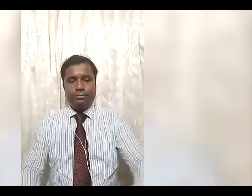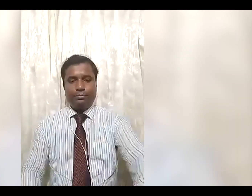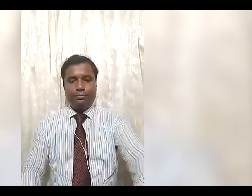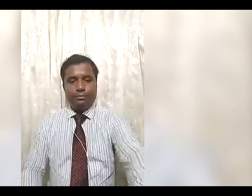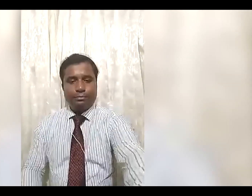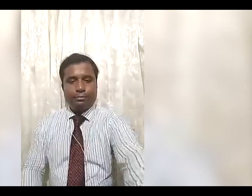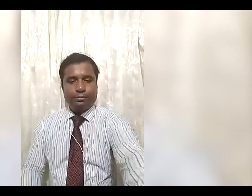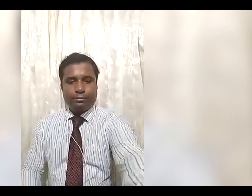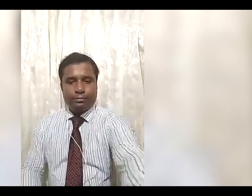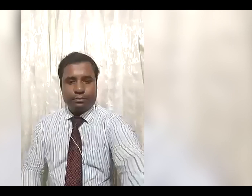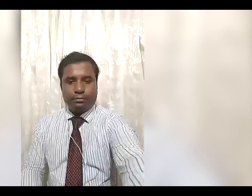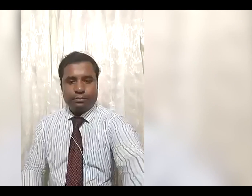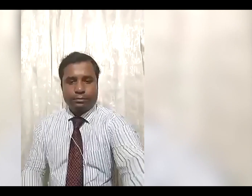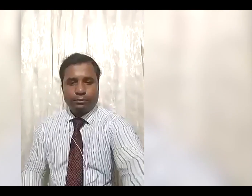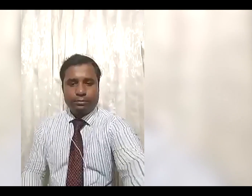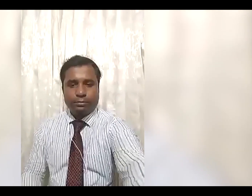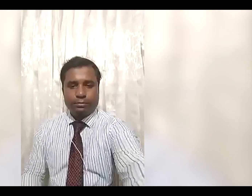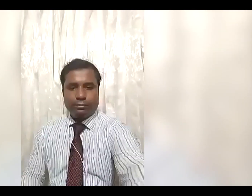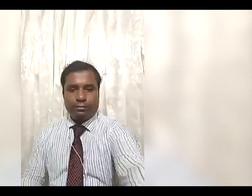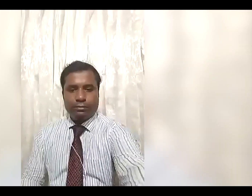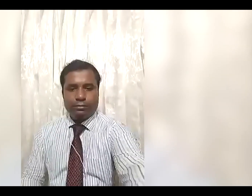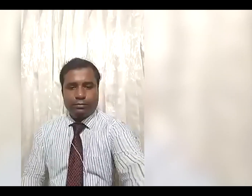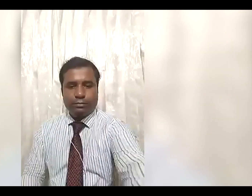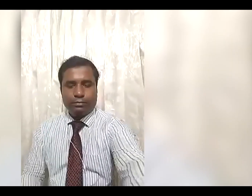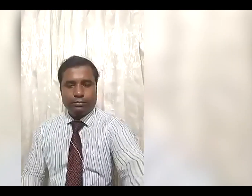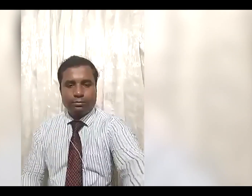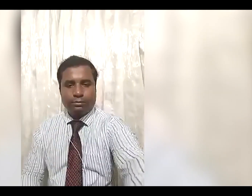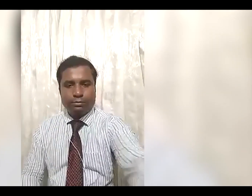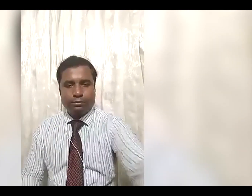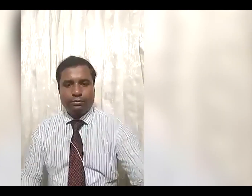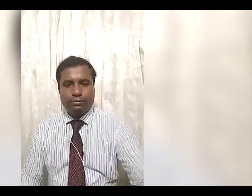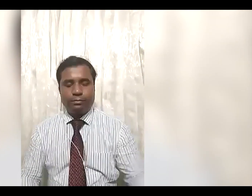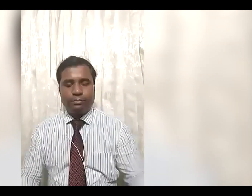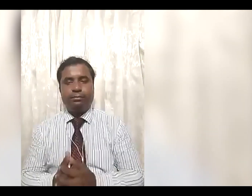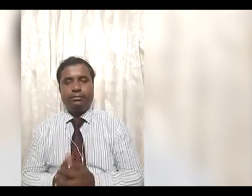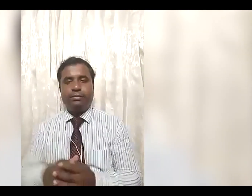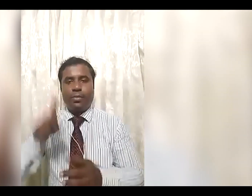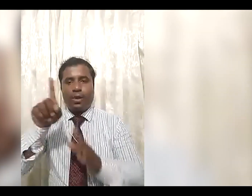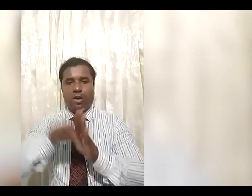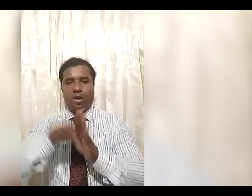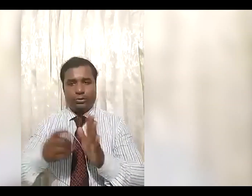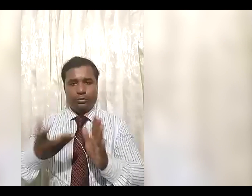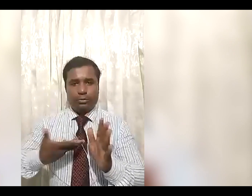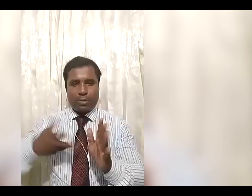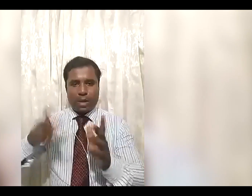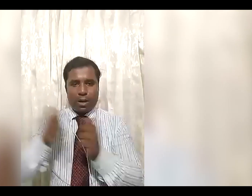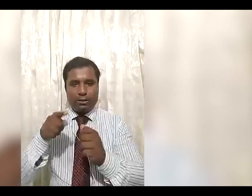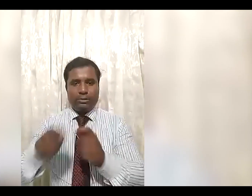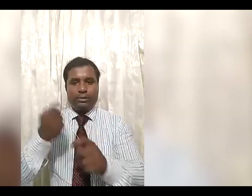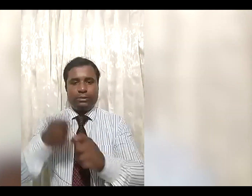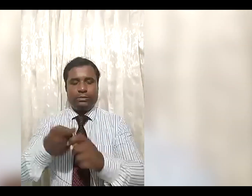different states in the US also have election laws that read very similarly to the language in the Constitution in Bangladesh about people of unsound